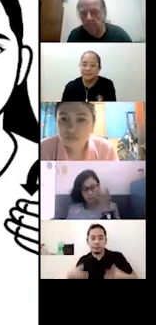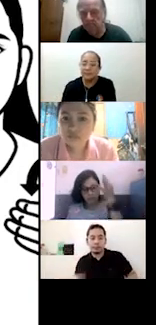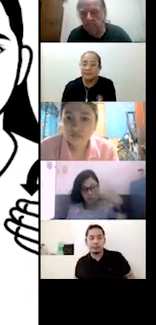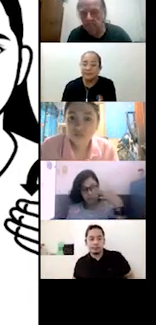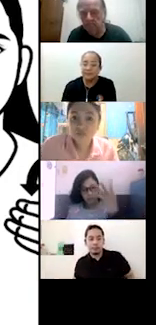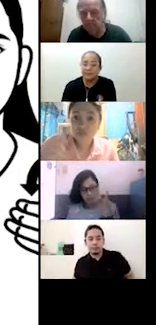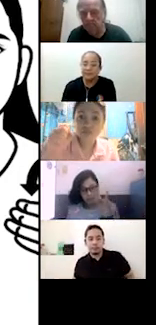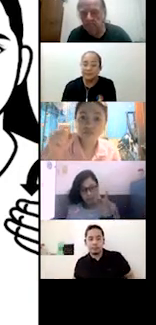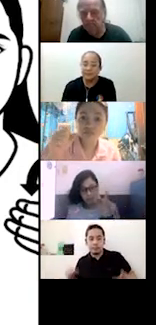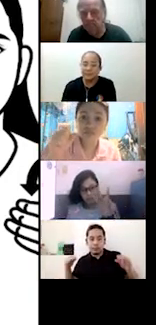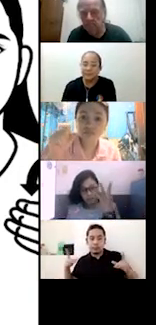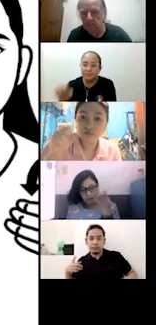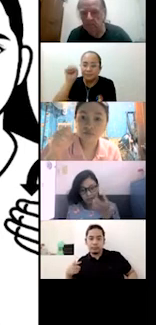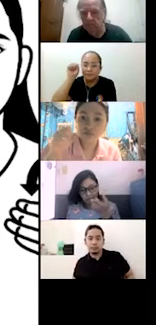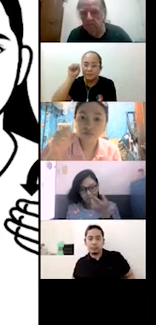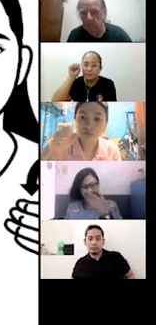All right.